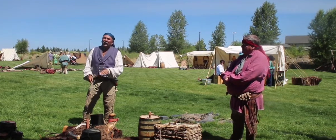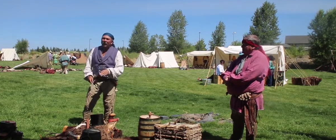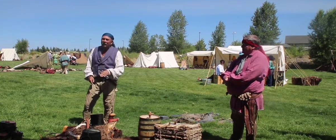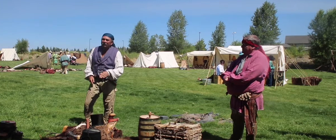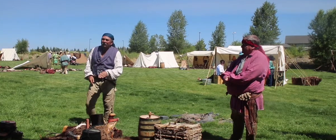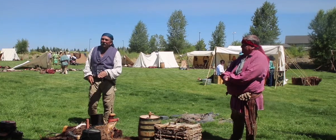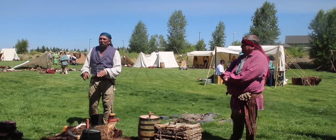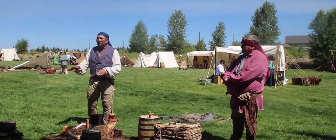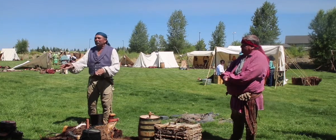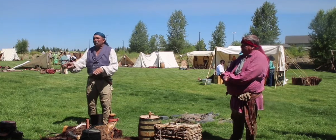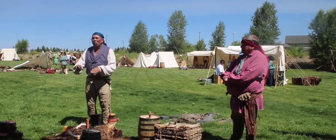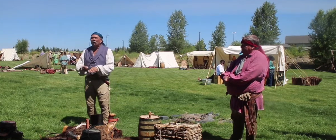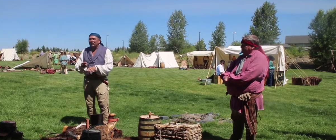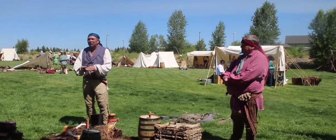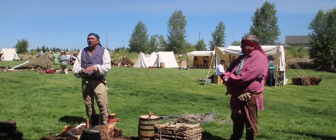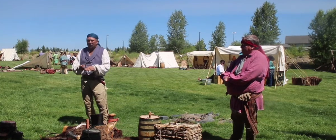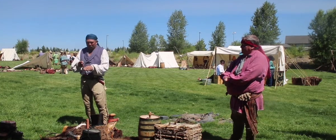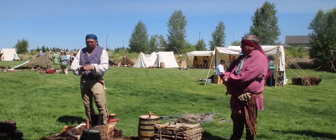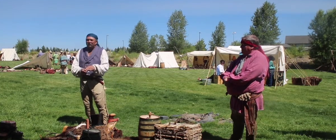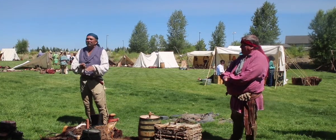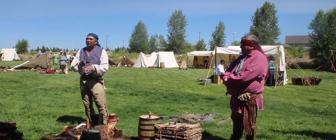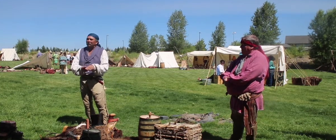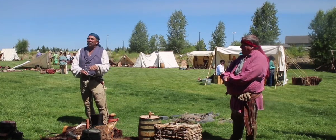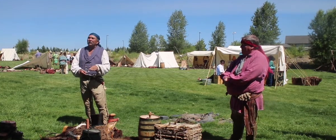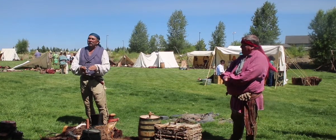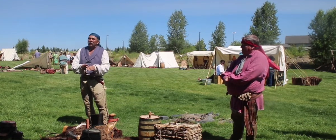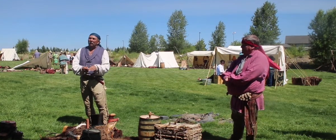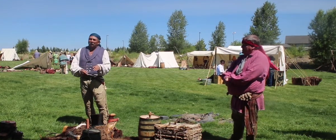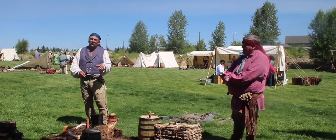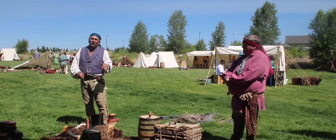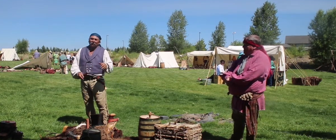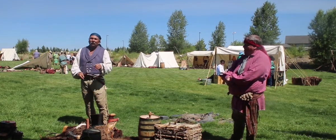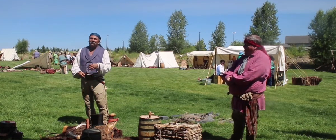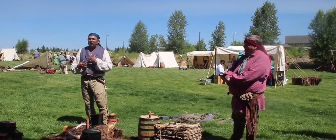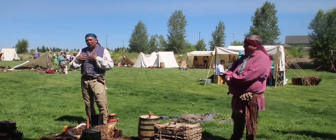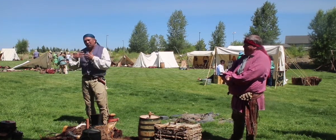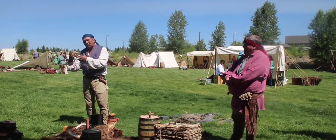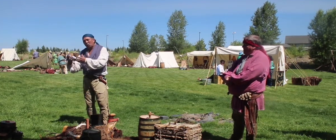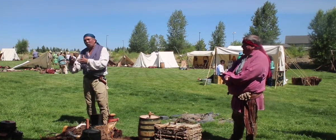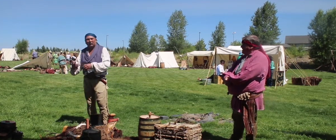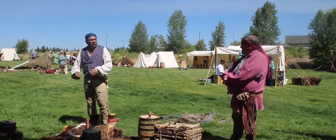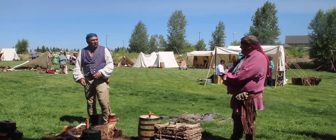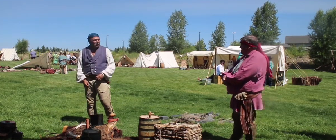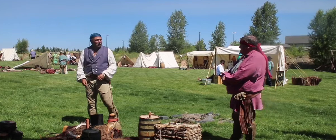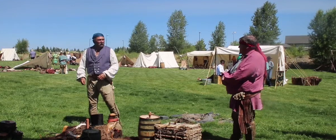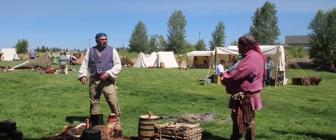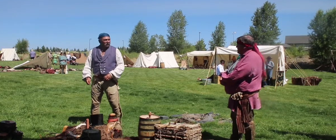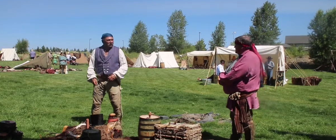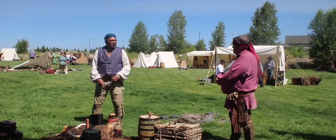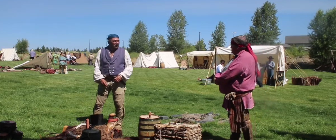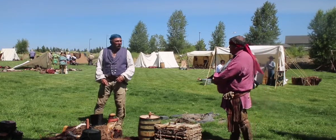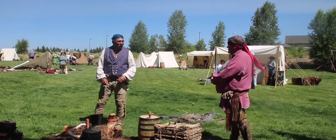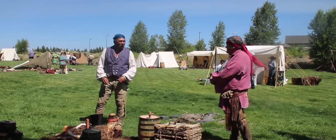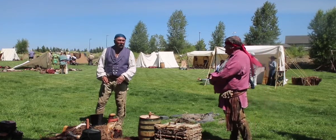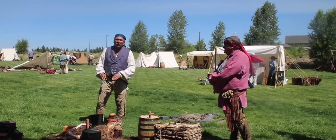Cheyenne. Because when they mourned, they used to cut pieces of their appendage off in mourning. Huh? Oh